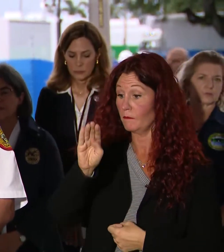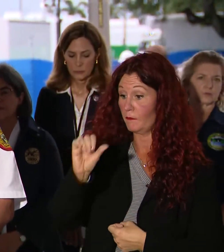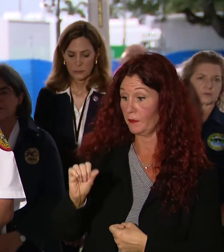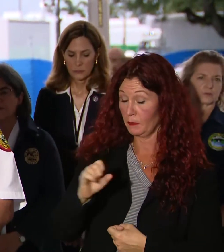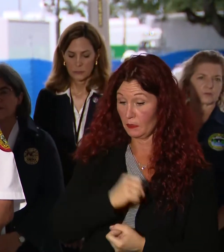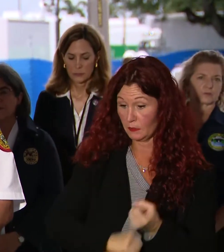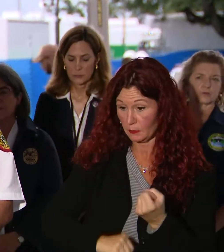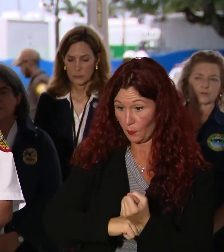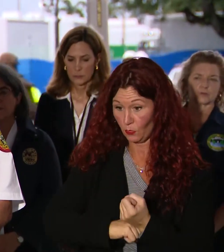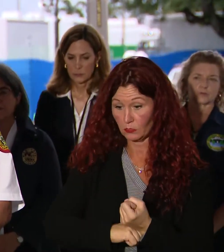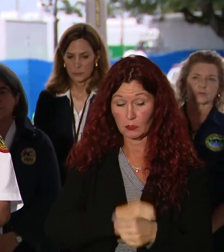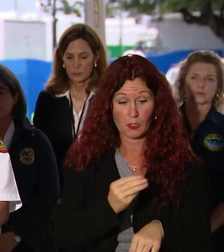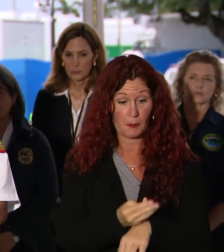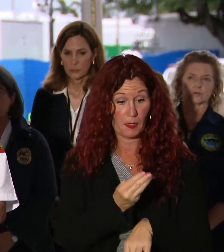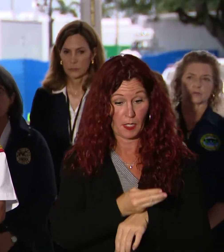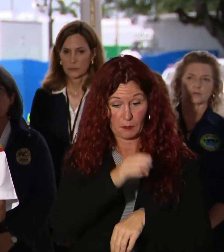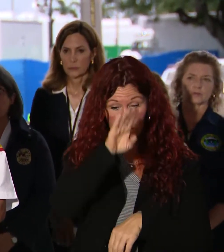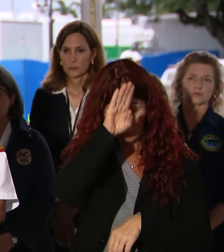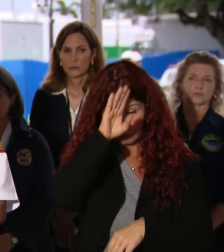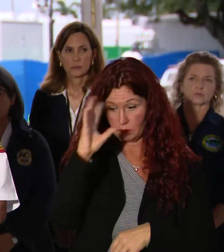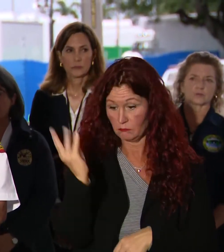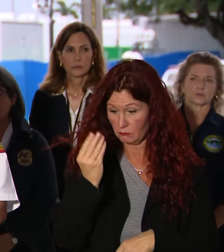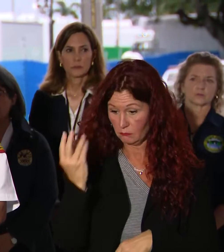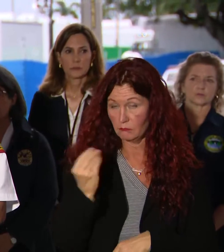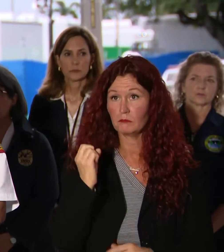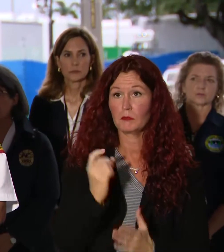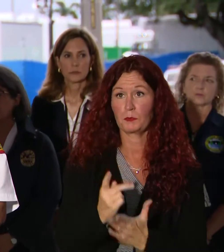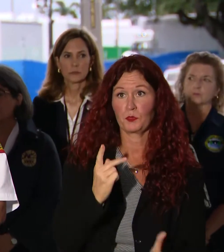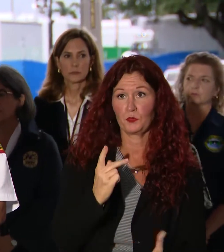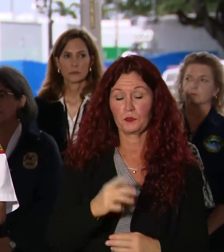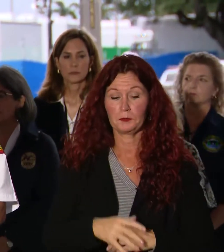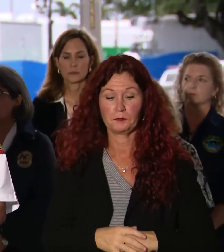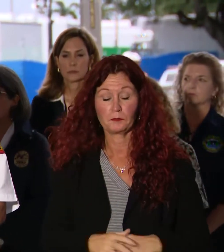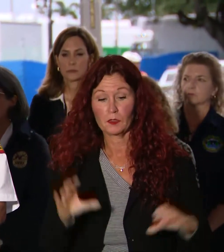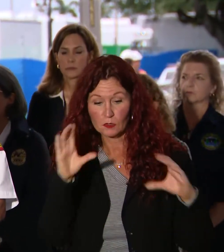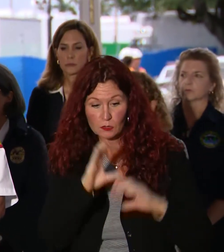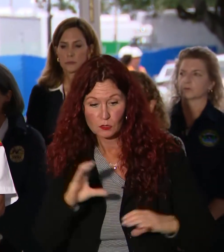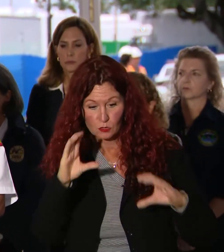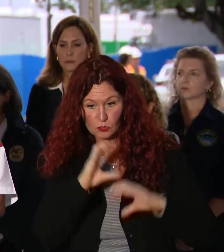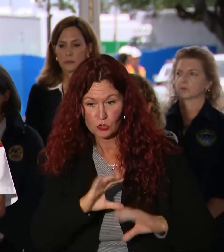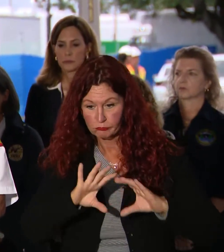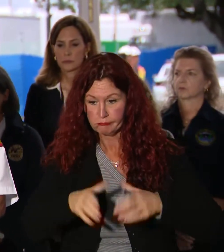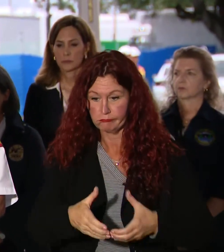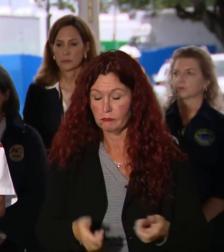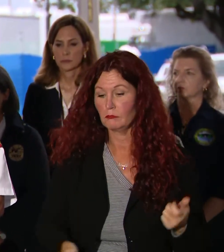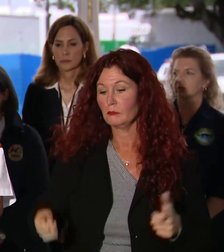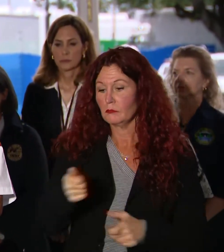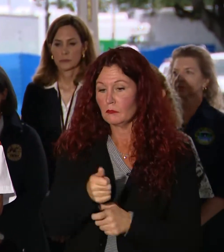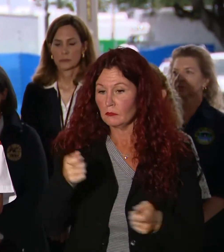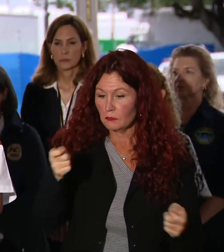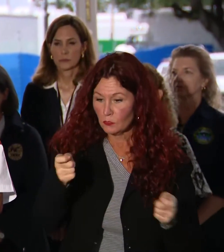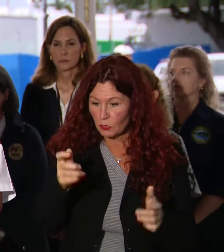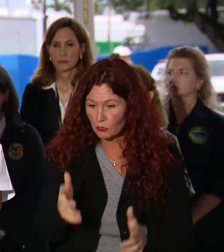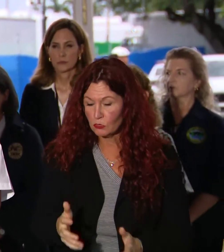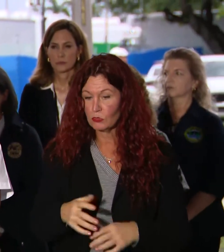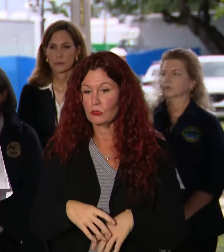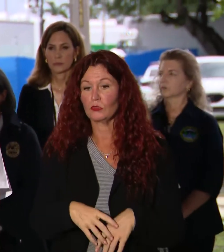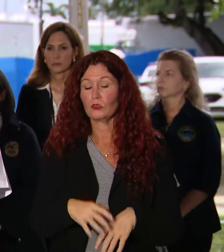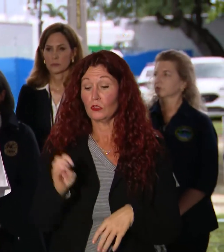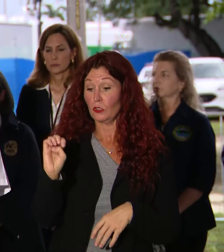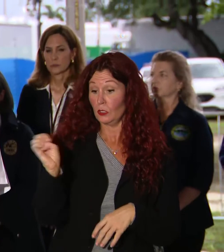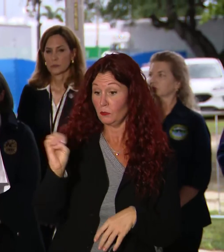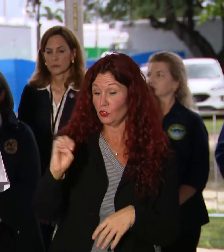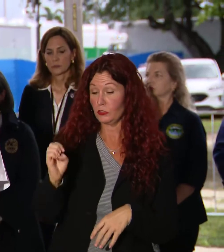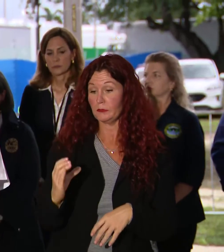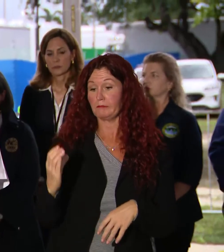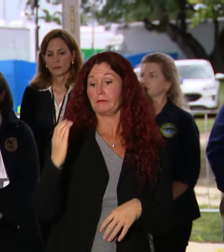the MDFR Incident Management Team. Search and Rescue Branch Directors and MDFR Incident Management Team Ops Chiefs,